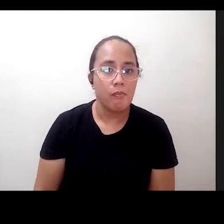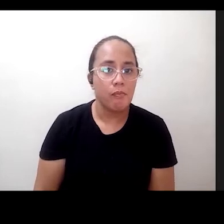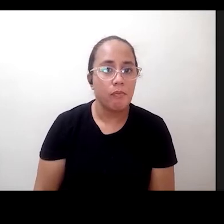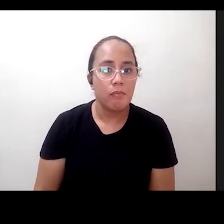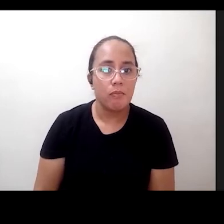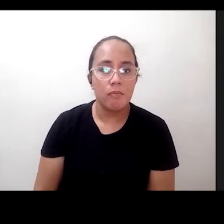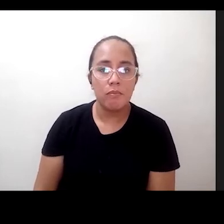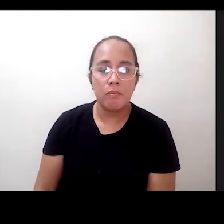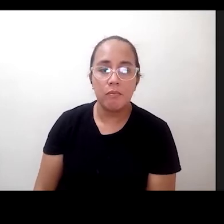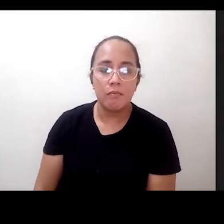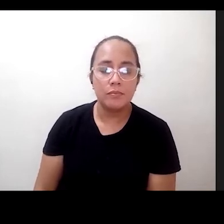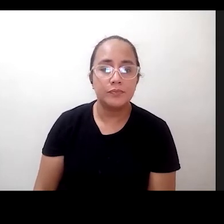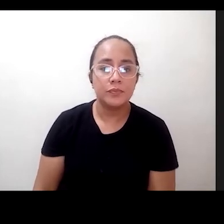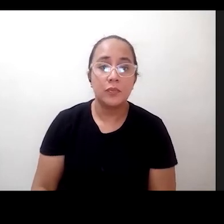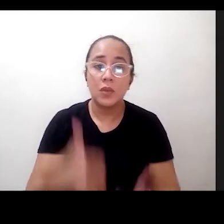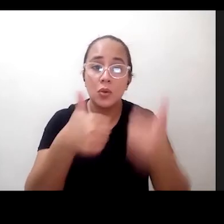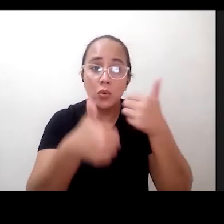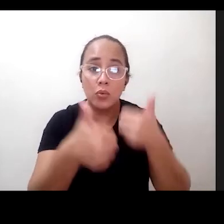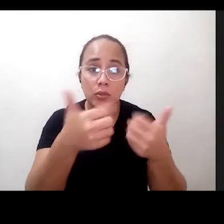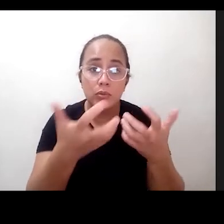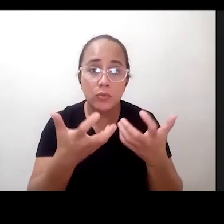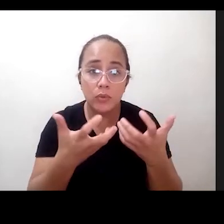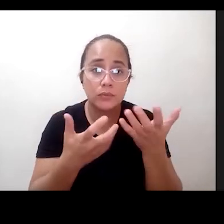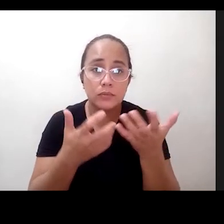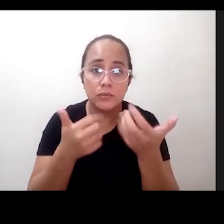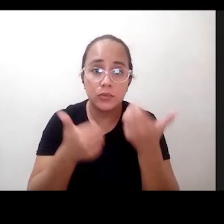So which way would you like to go on that?